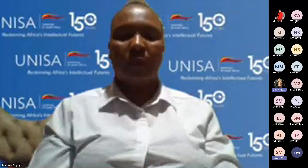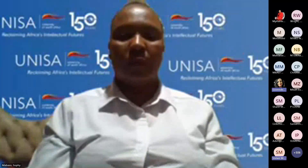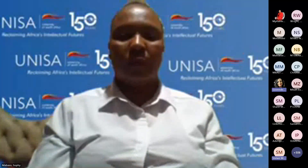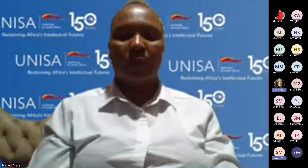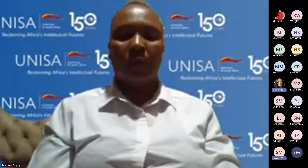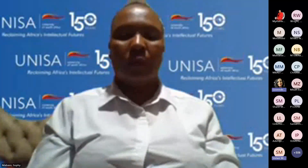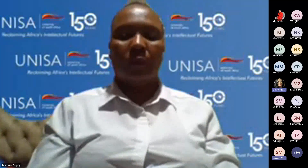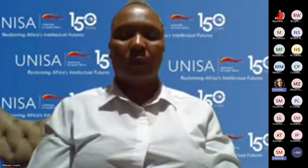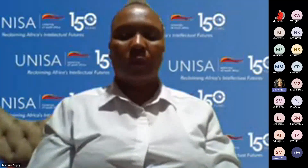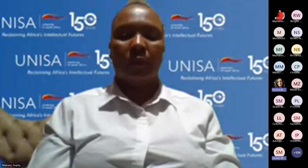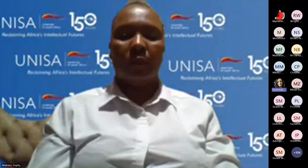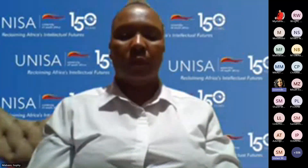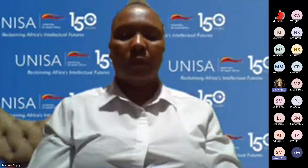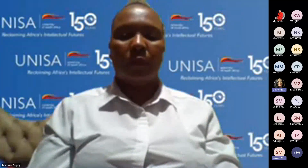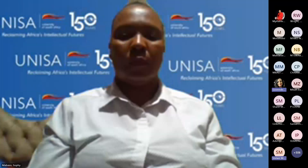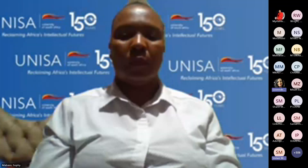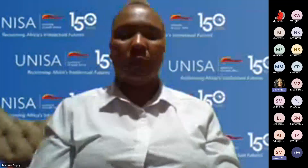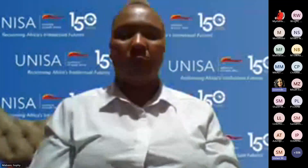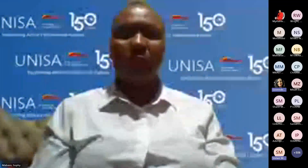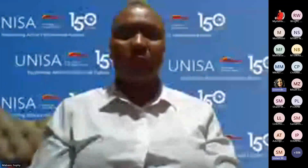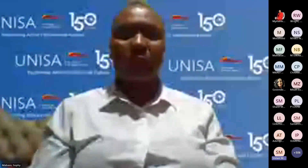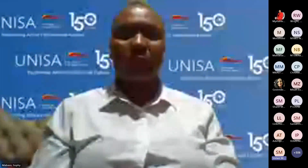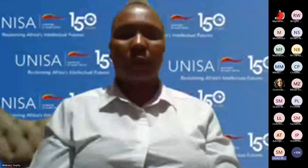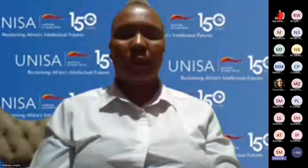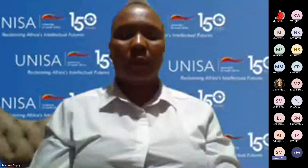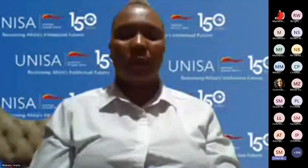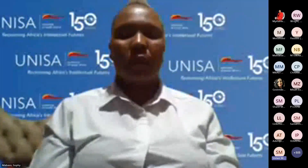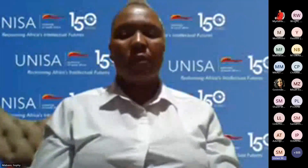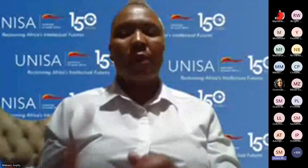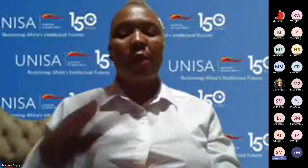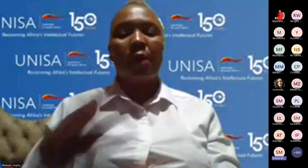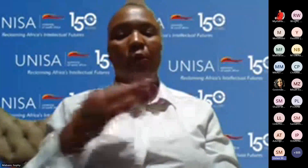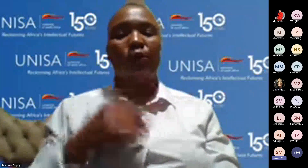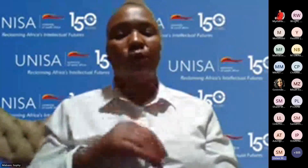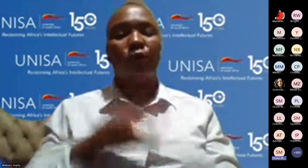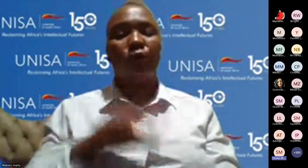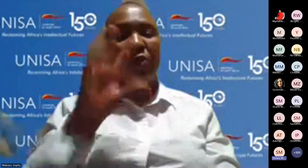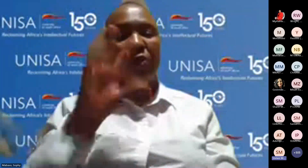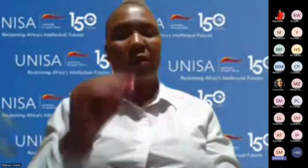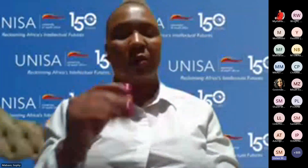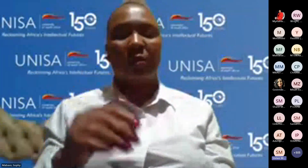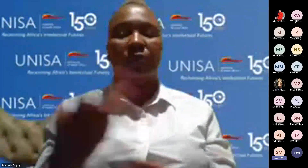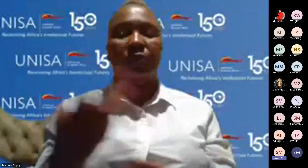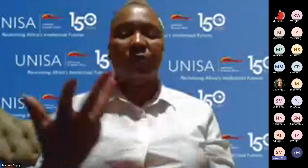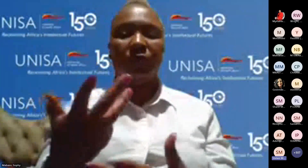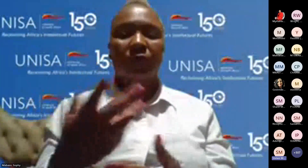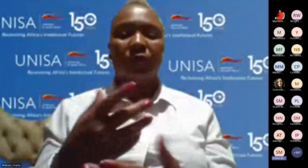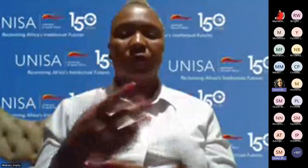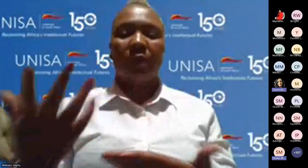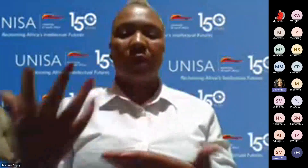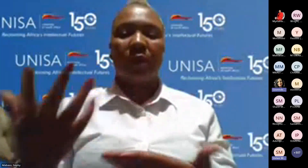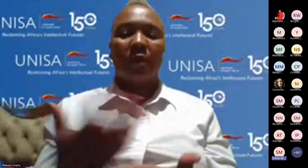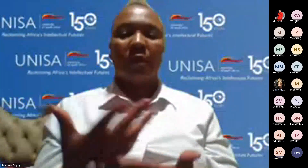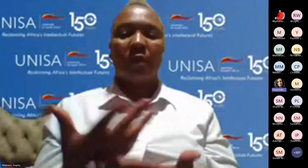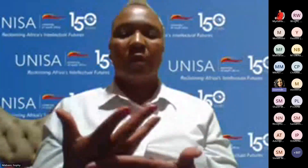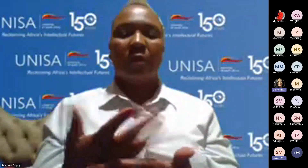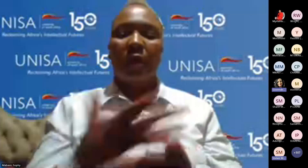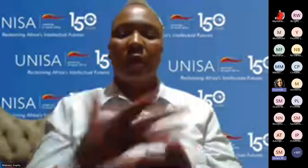Doc, yes. I would like to where? find out if where is this recording going to be